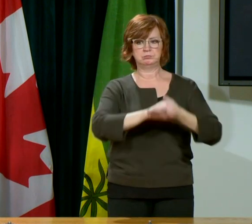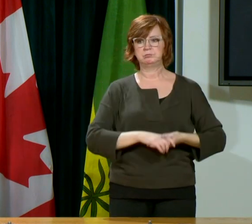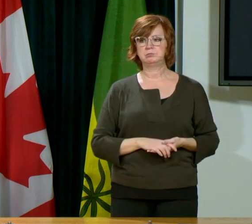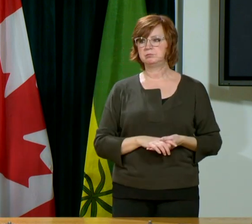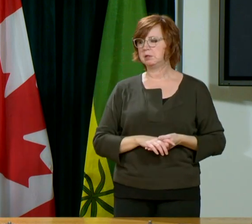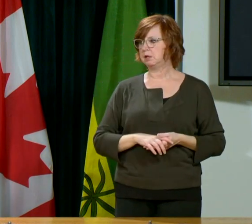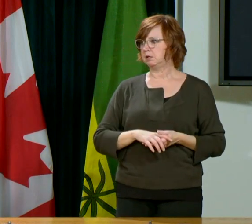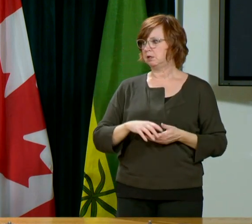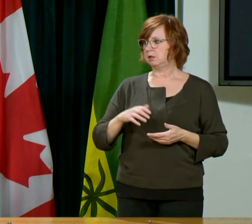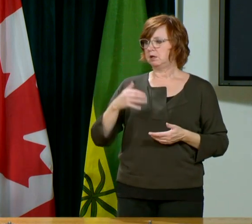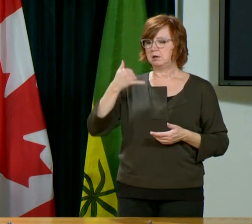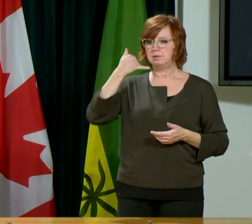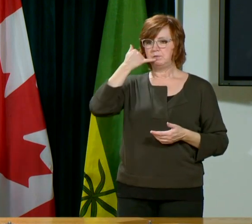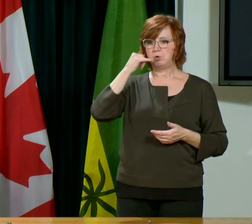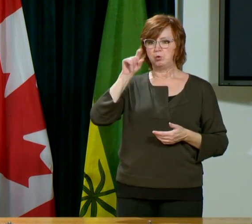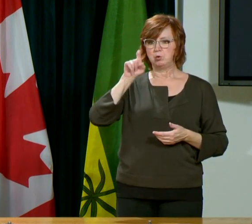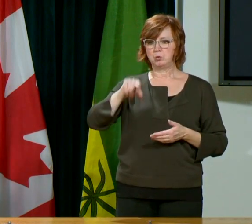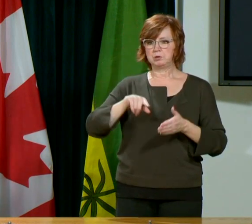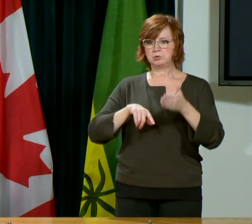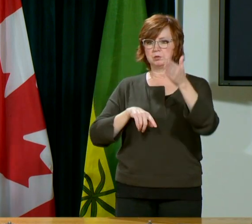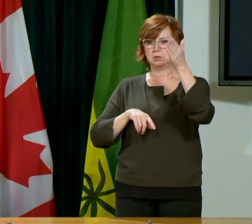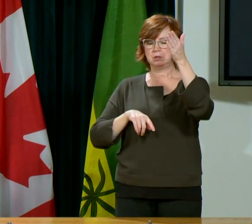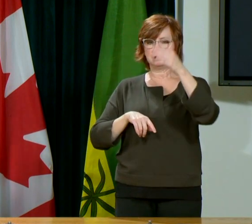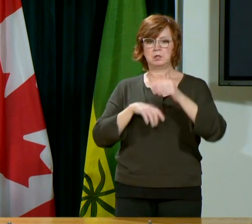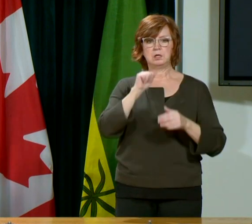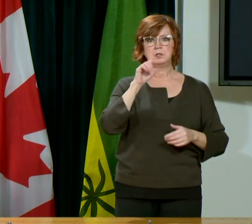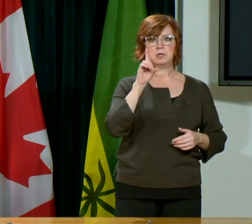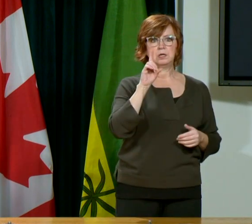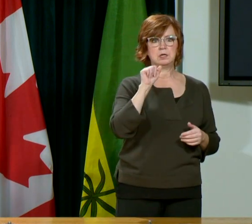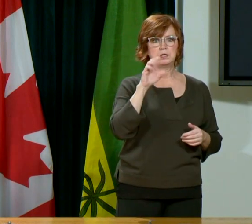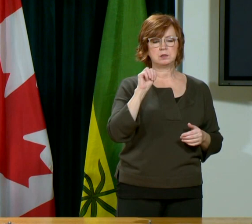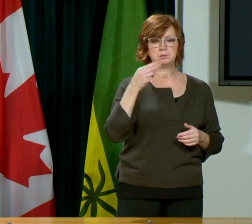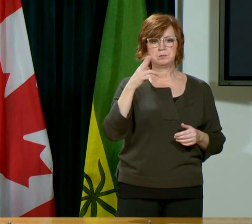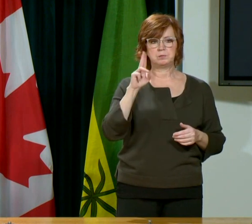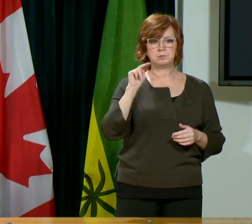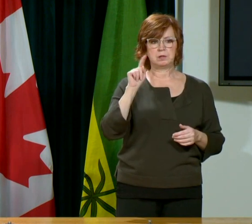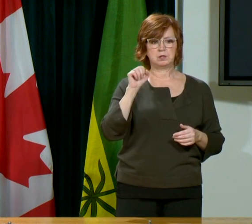We'll take another question up on the line, please. We have Adam Hunter with CBC.